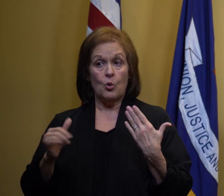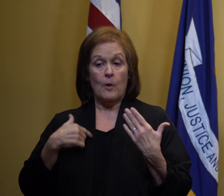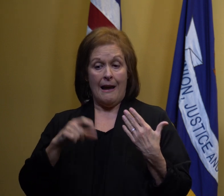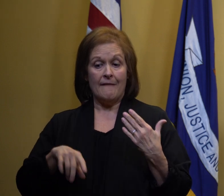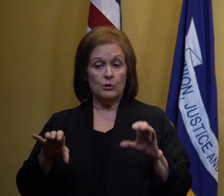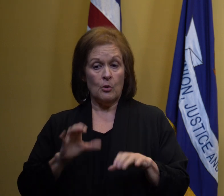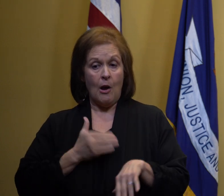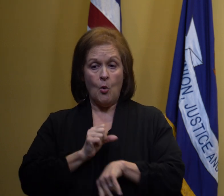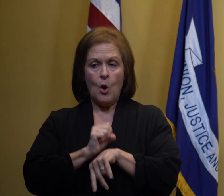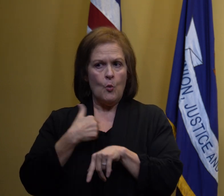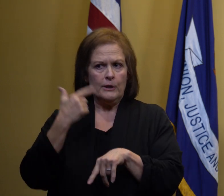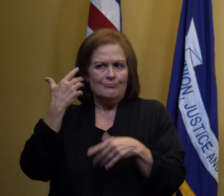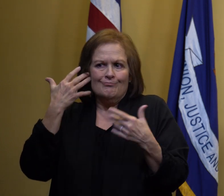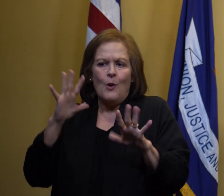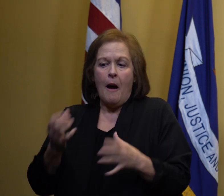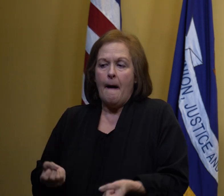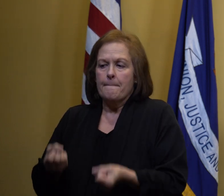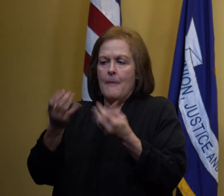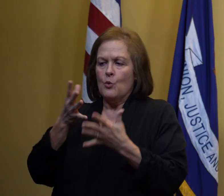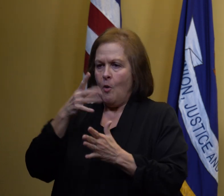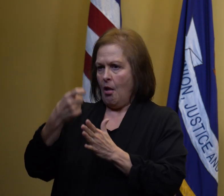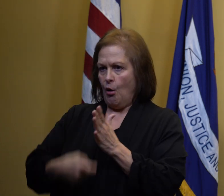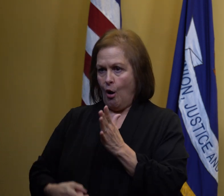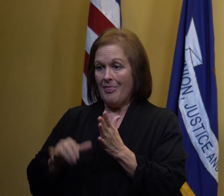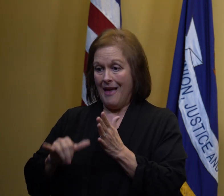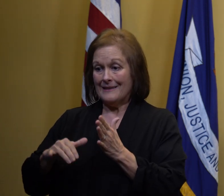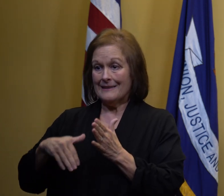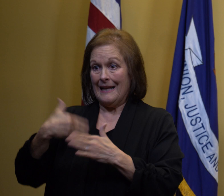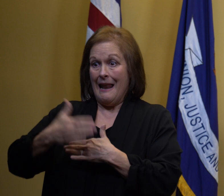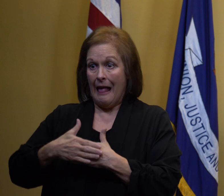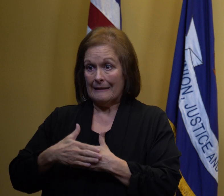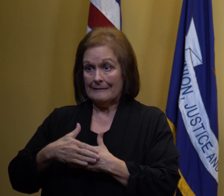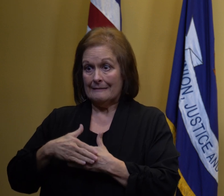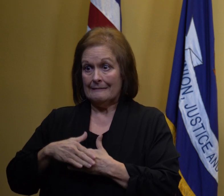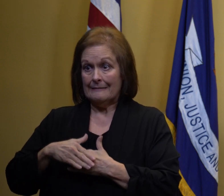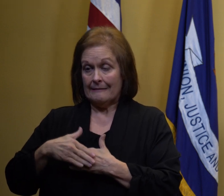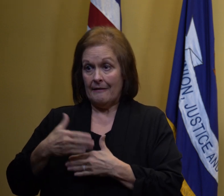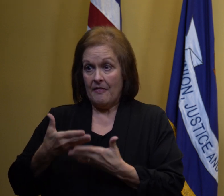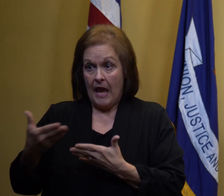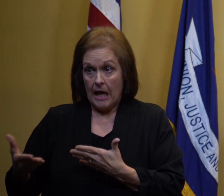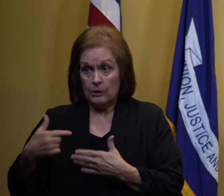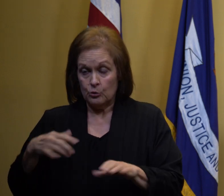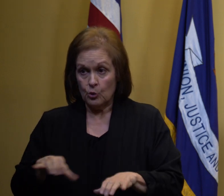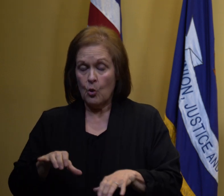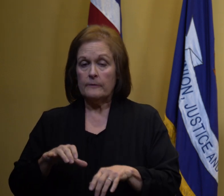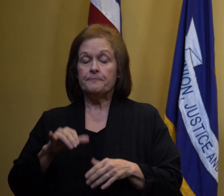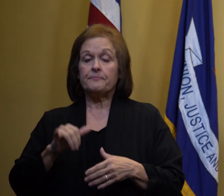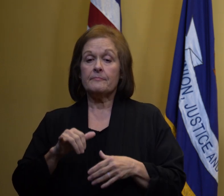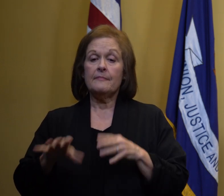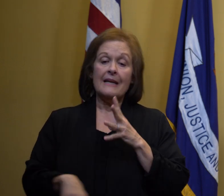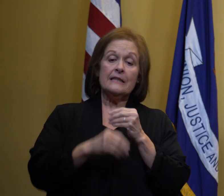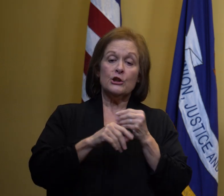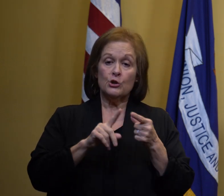our due diligence. We don't know how much it's going to cost. That's the next step. And that is one step in addition to steps that we